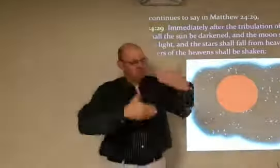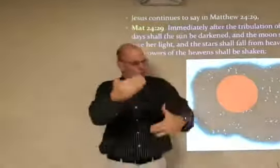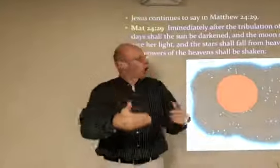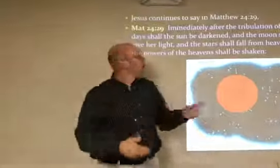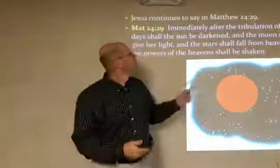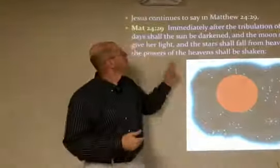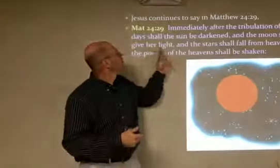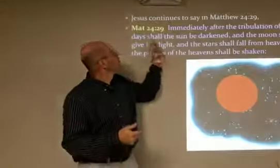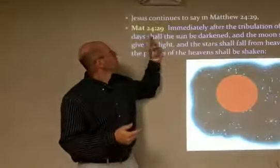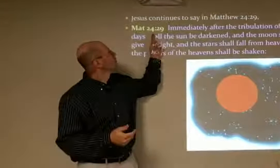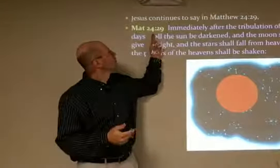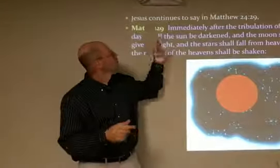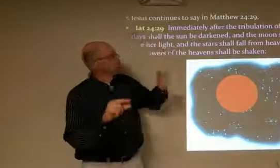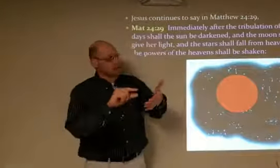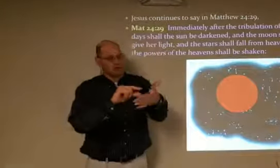Okay, moving along.